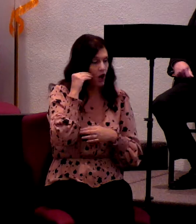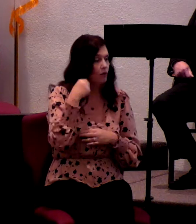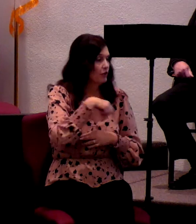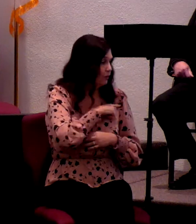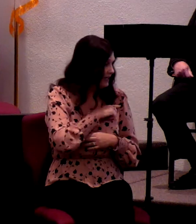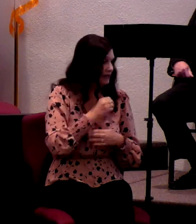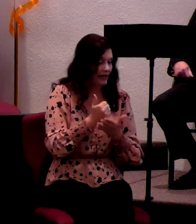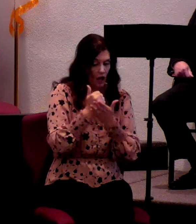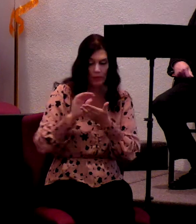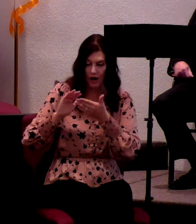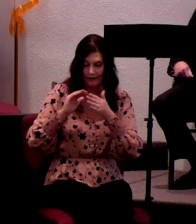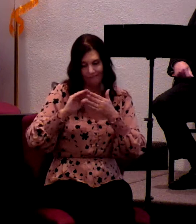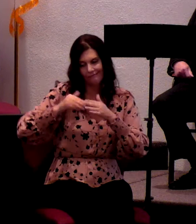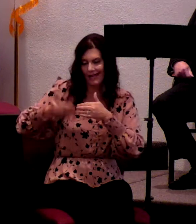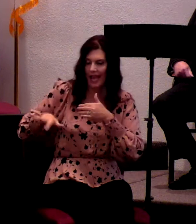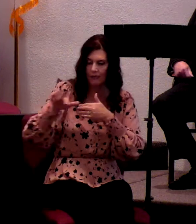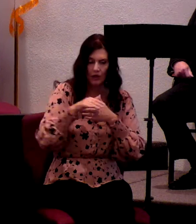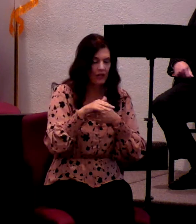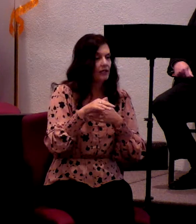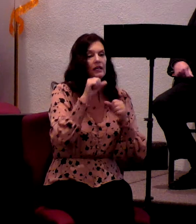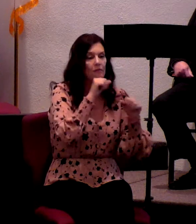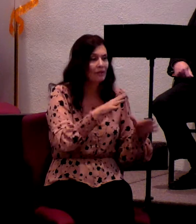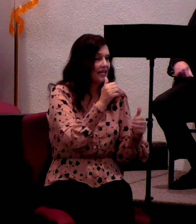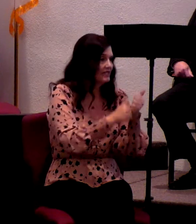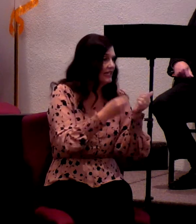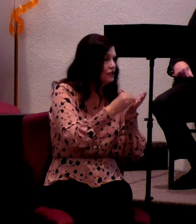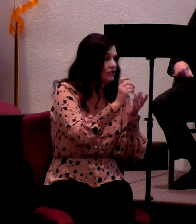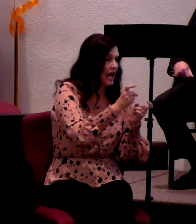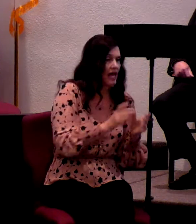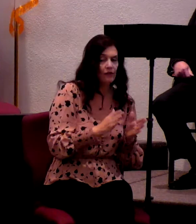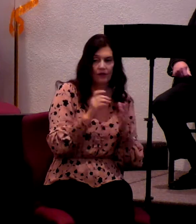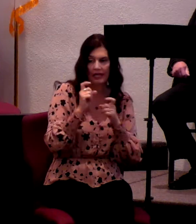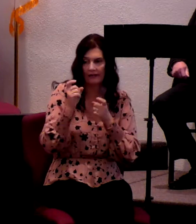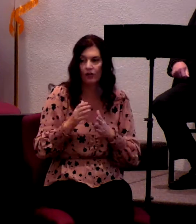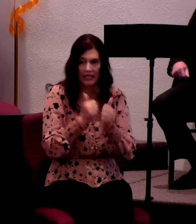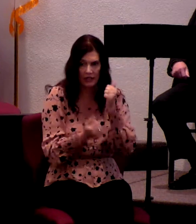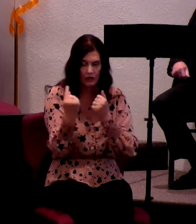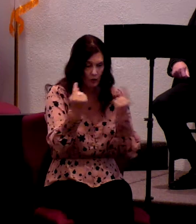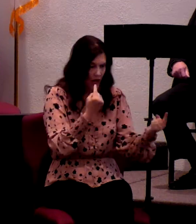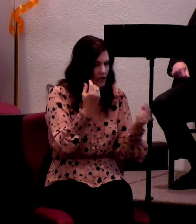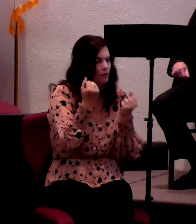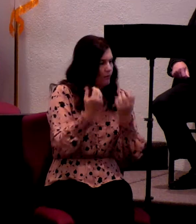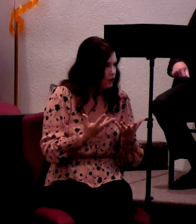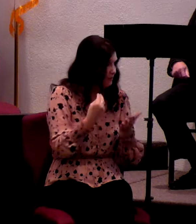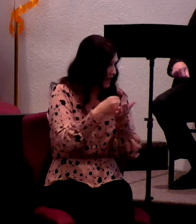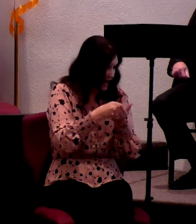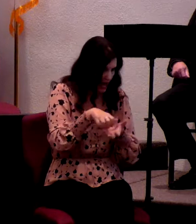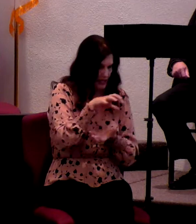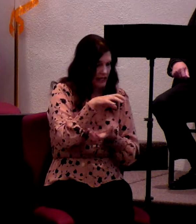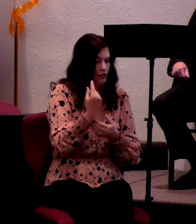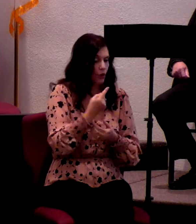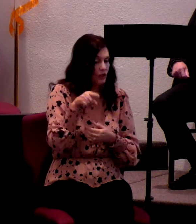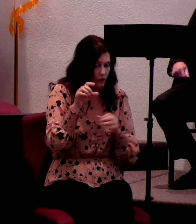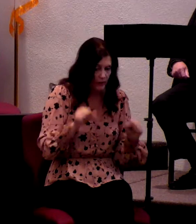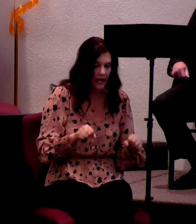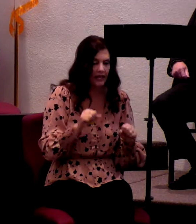you, Father, for each tithe and each giver. Bless each one. Multiply it, if you would, that only you can do, that go to all these